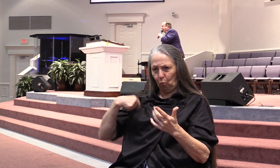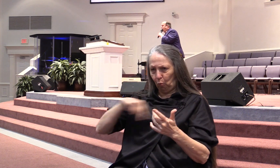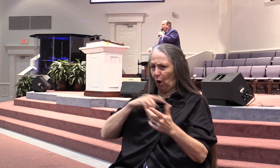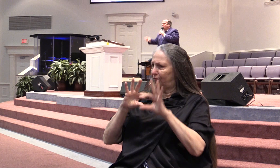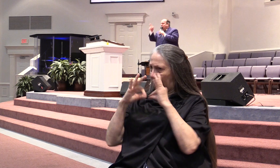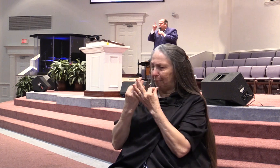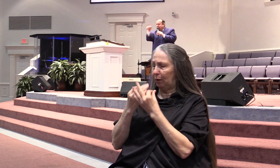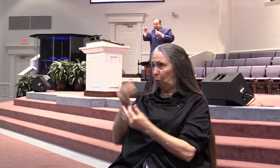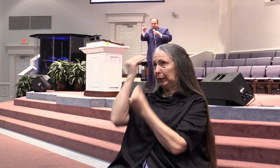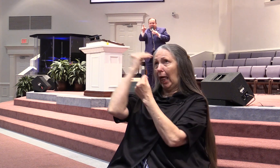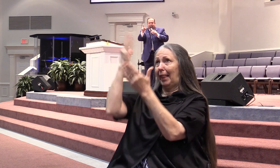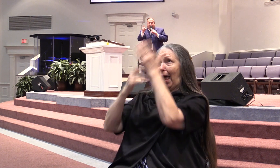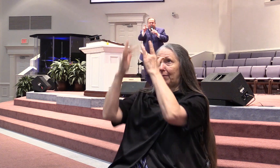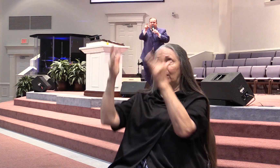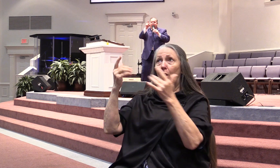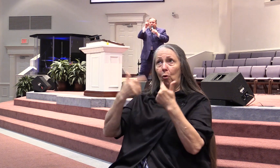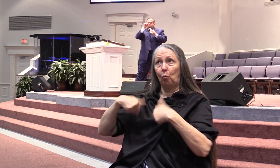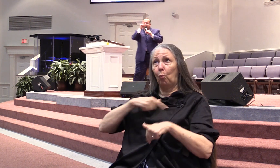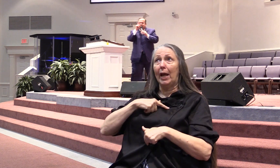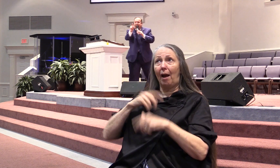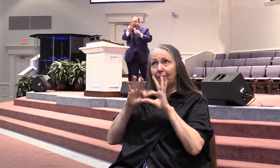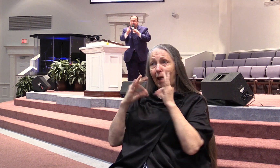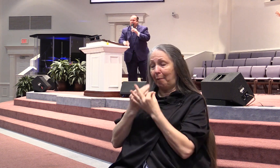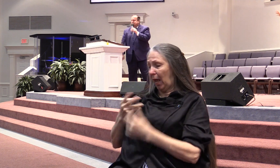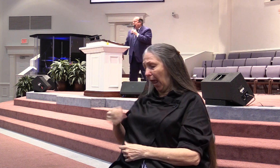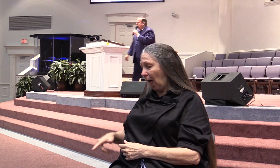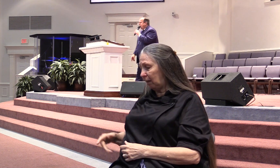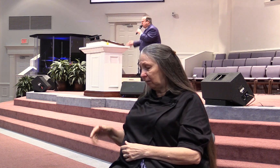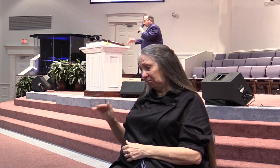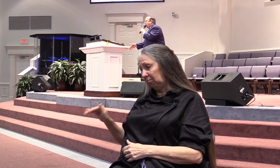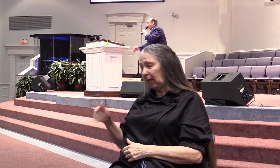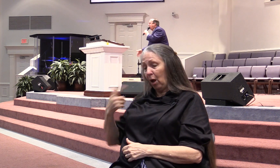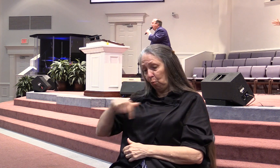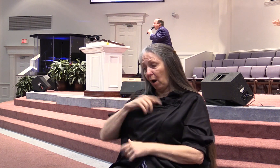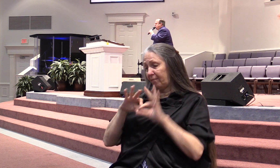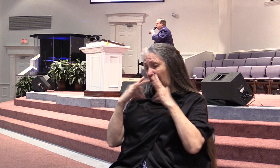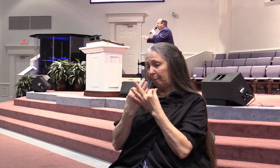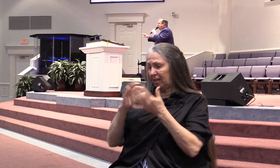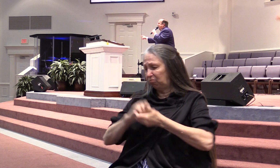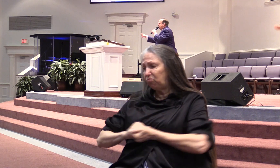to hell. We are in this thing together, and we're united by a bond that is strong